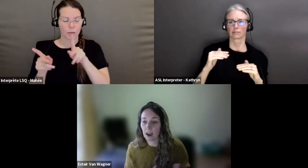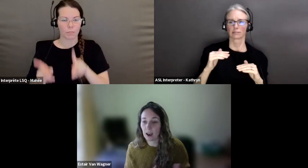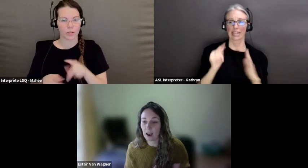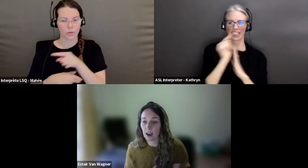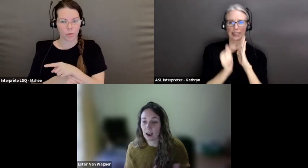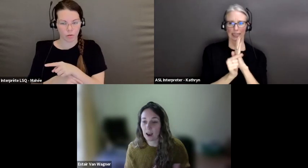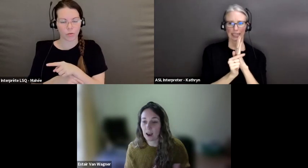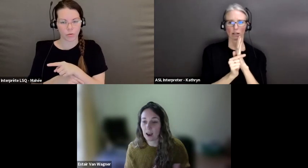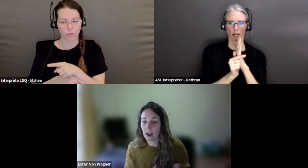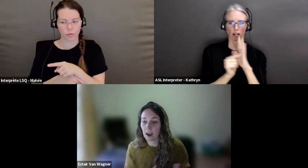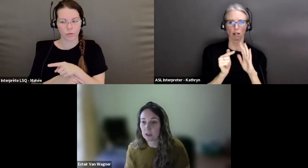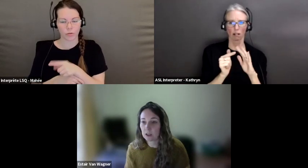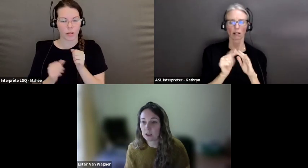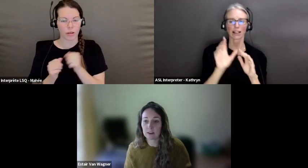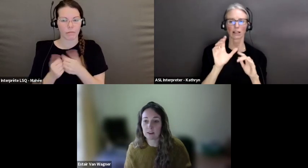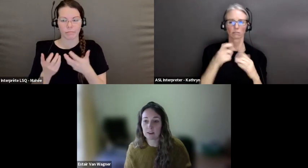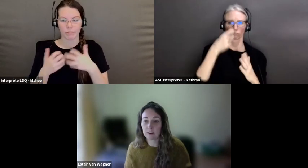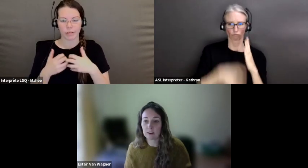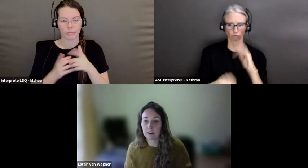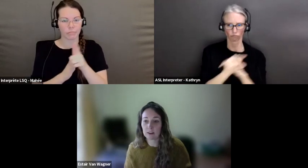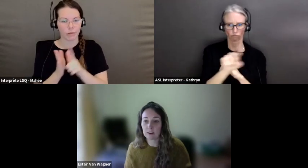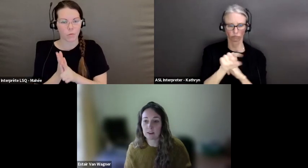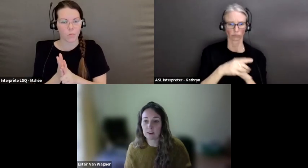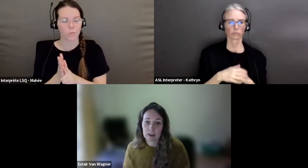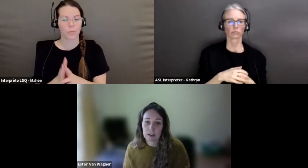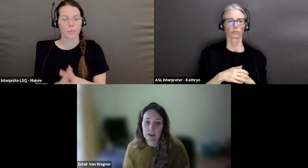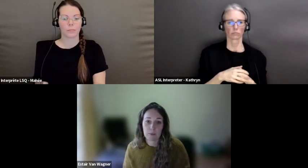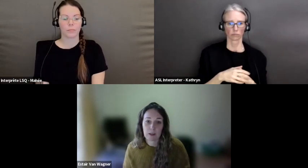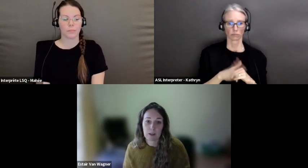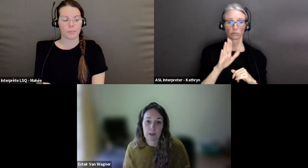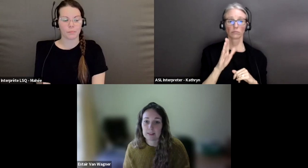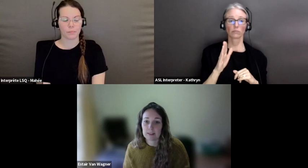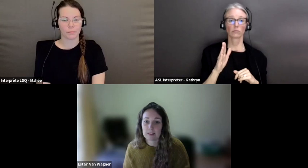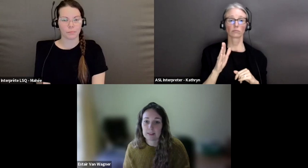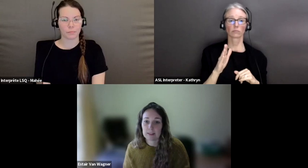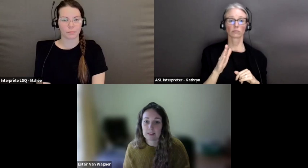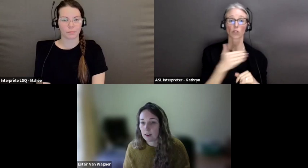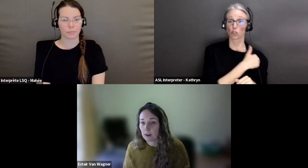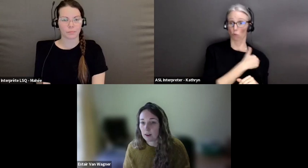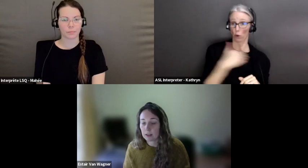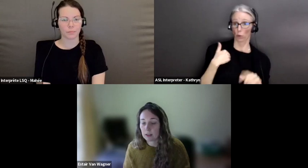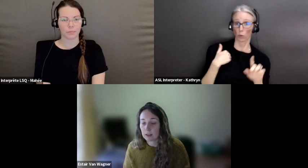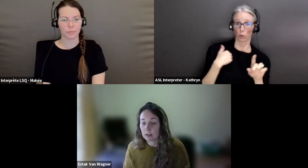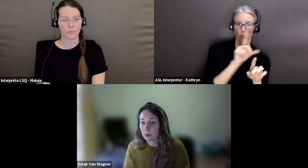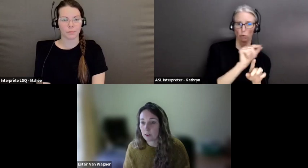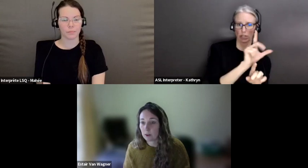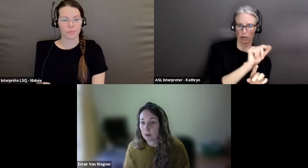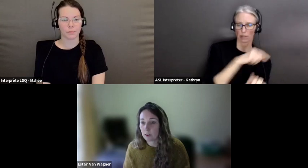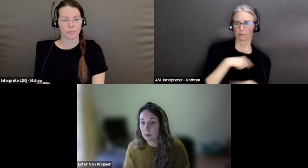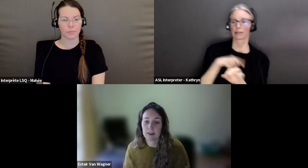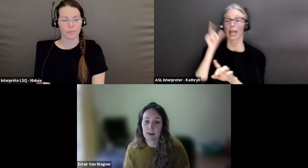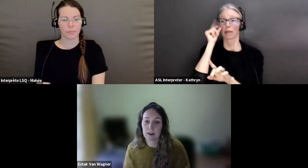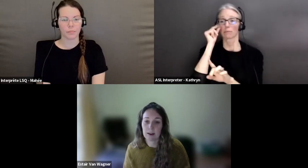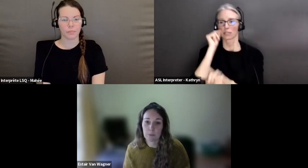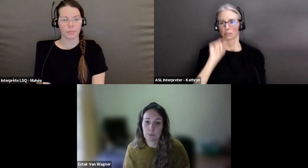we had a injunction application in Black and City in Toronto, and in Hamilton later on, we